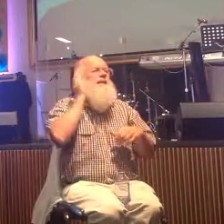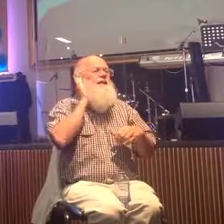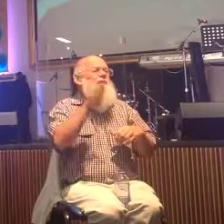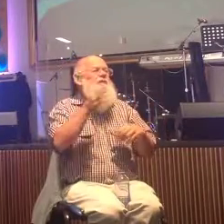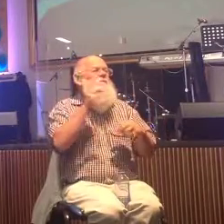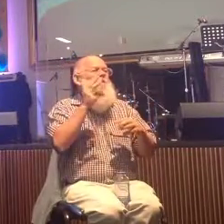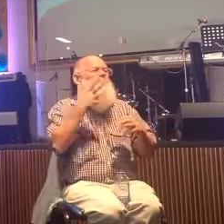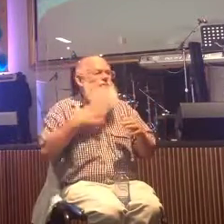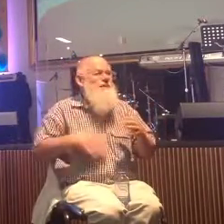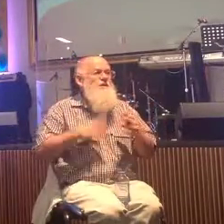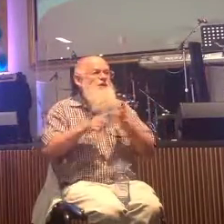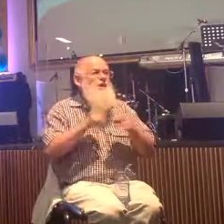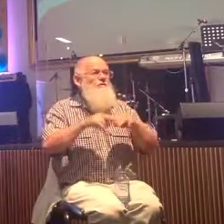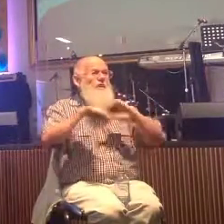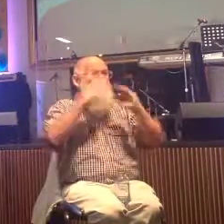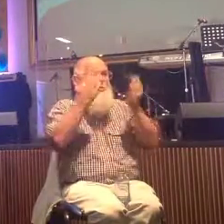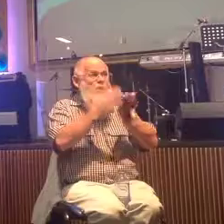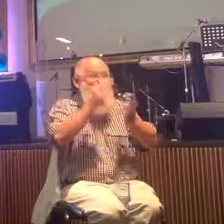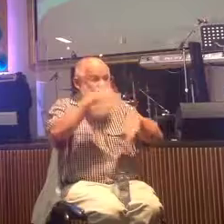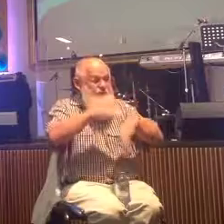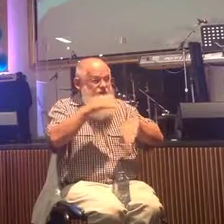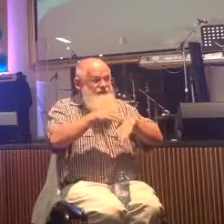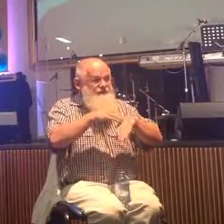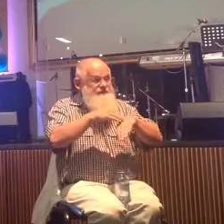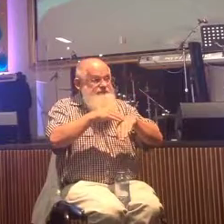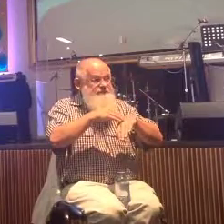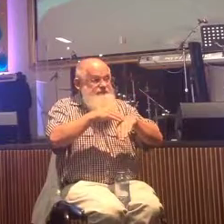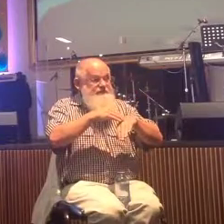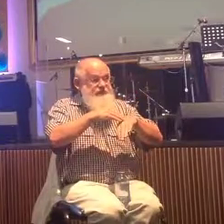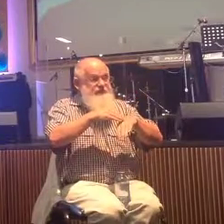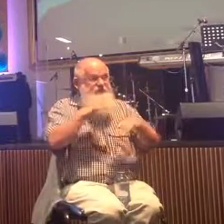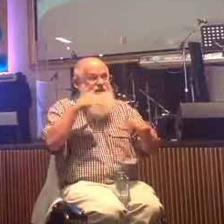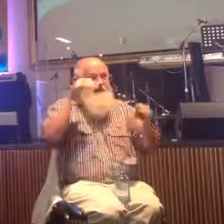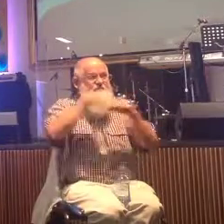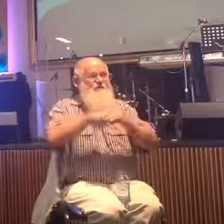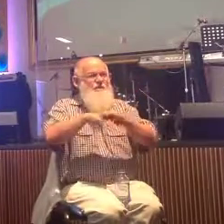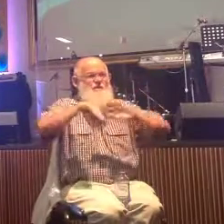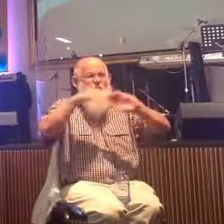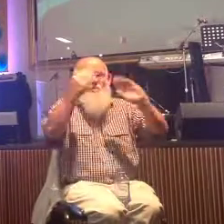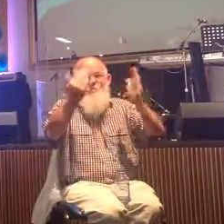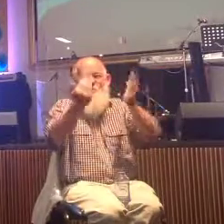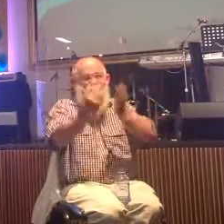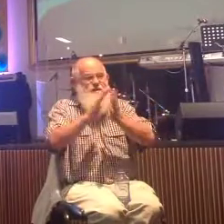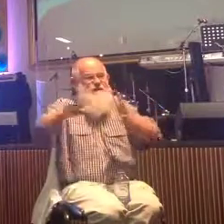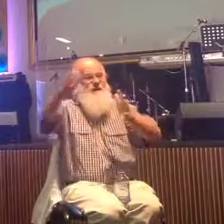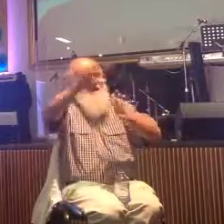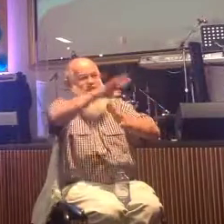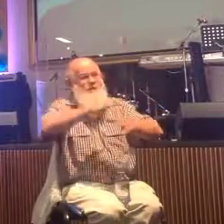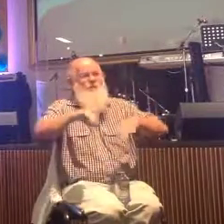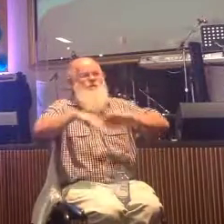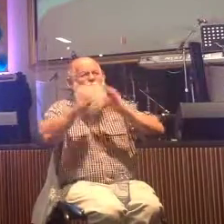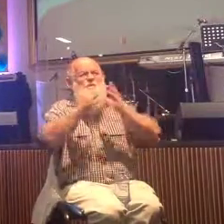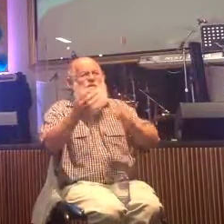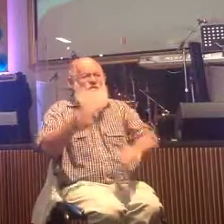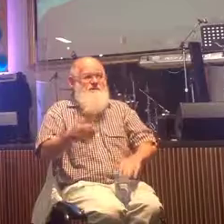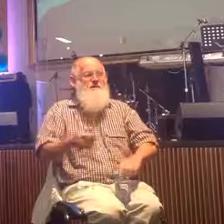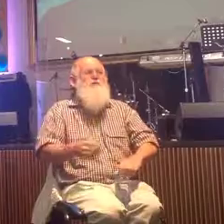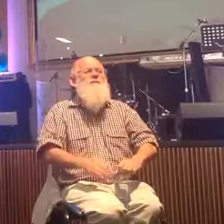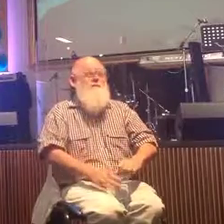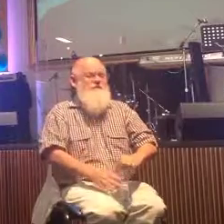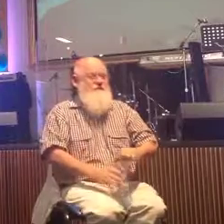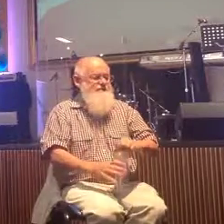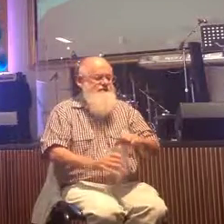awesome, fun, short-term pleasures of the world. See, it'd be really, really easy to avoid temptation